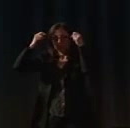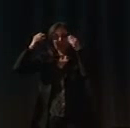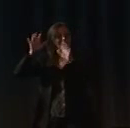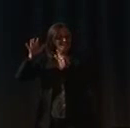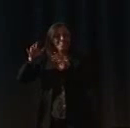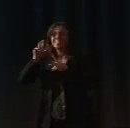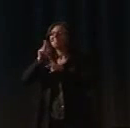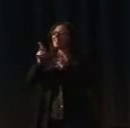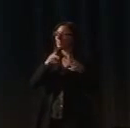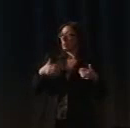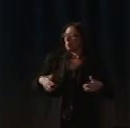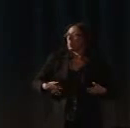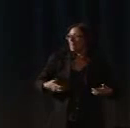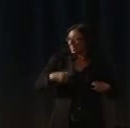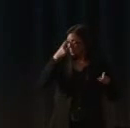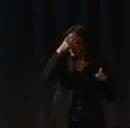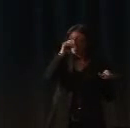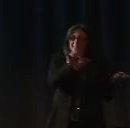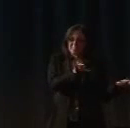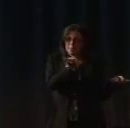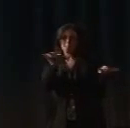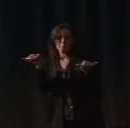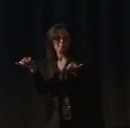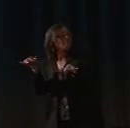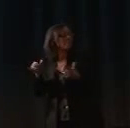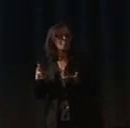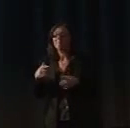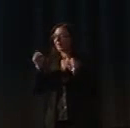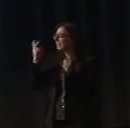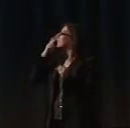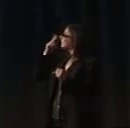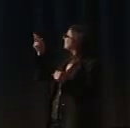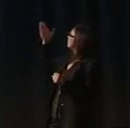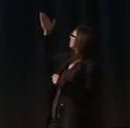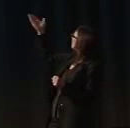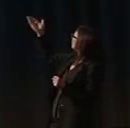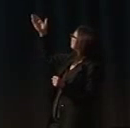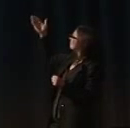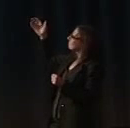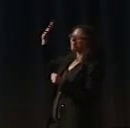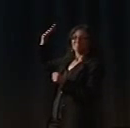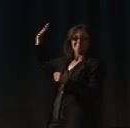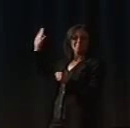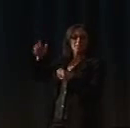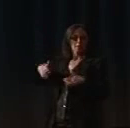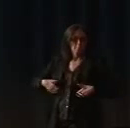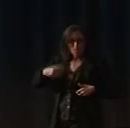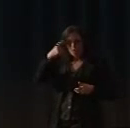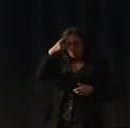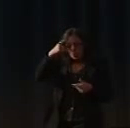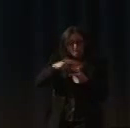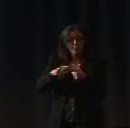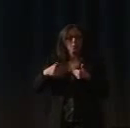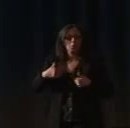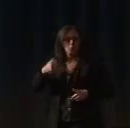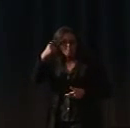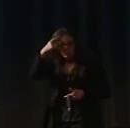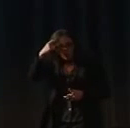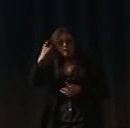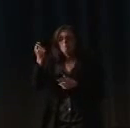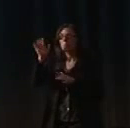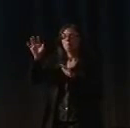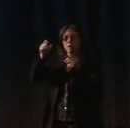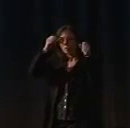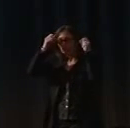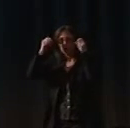monkey's brain from these areas. We have models that can actually explain